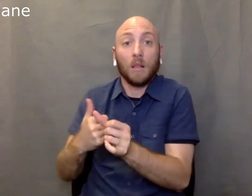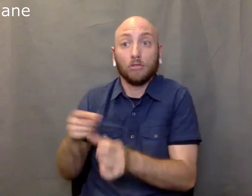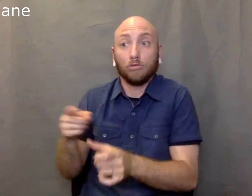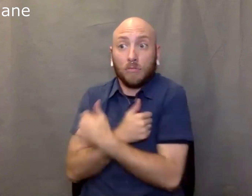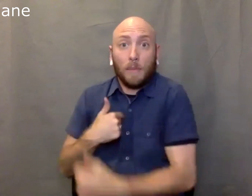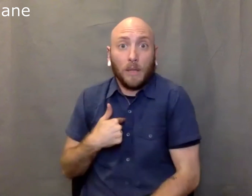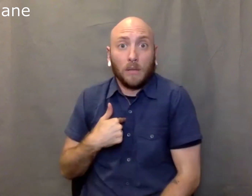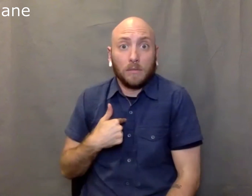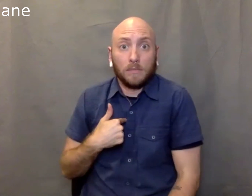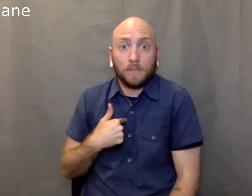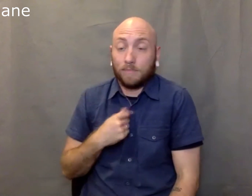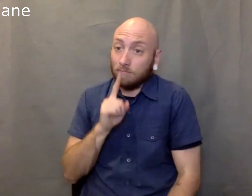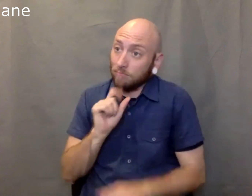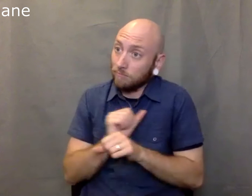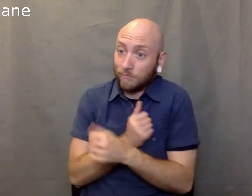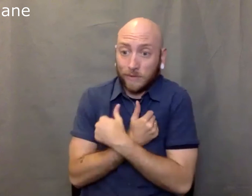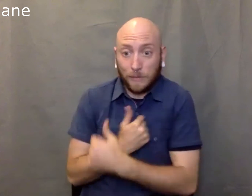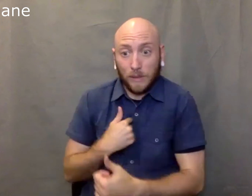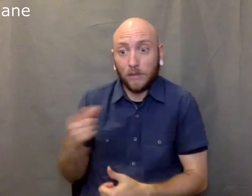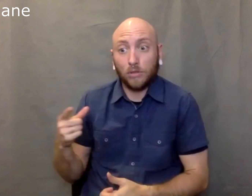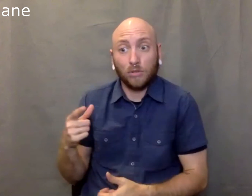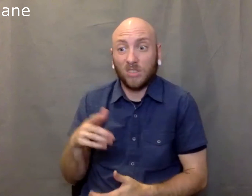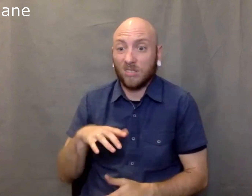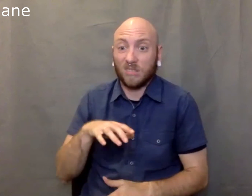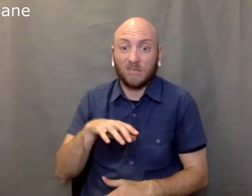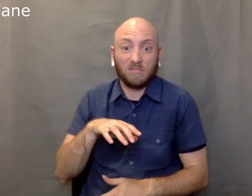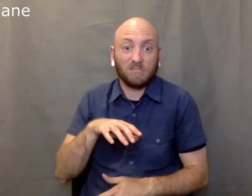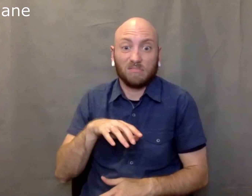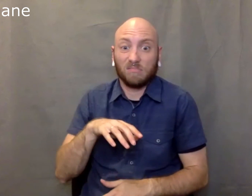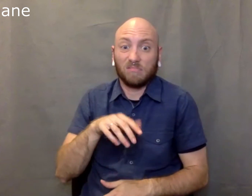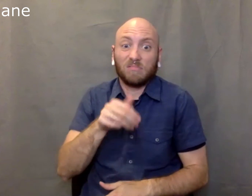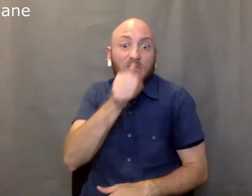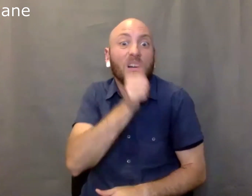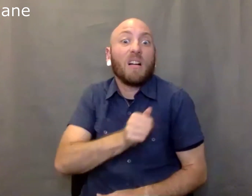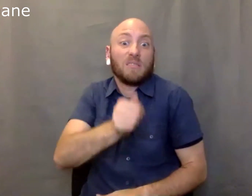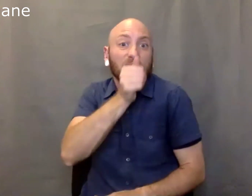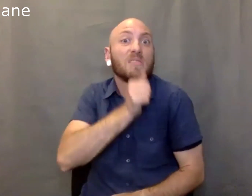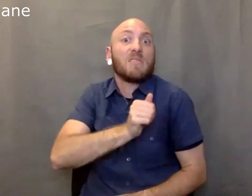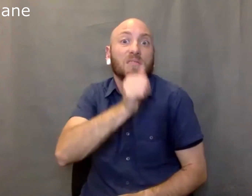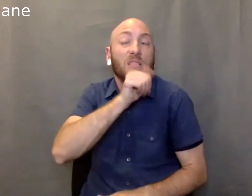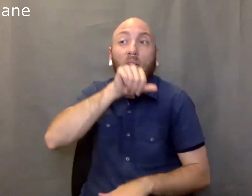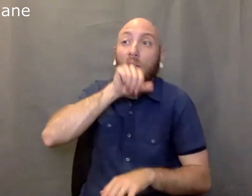She really loved me, and so she put up with anything. And then you know, it came to a point